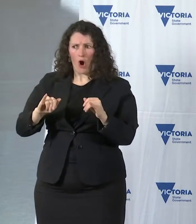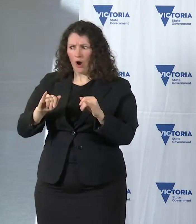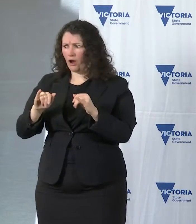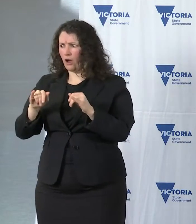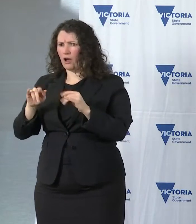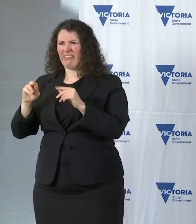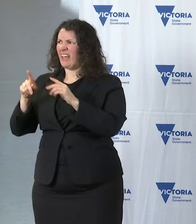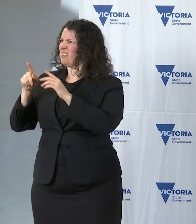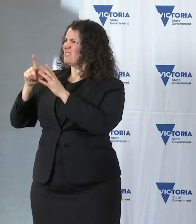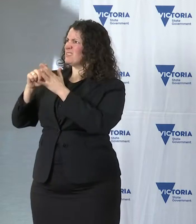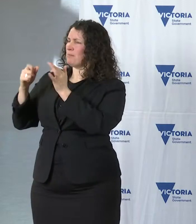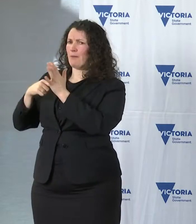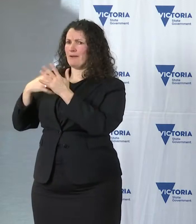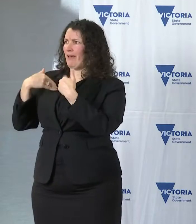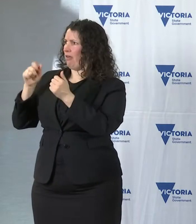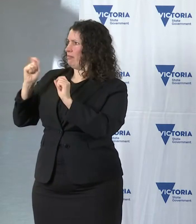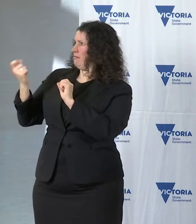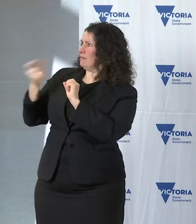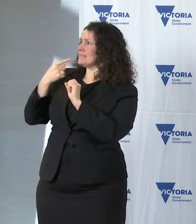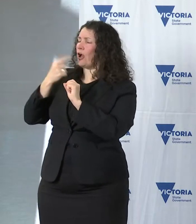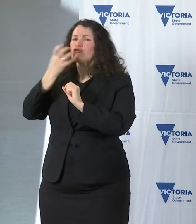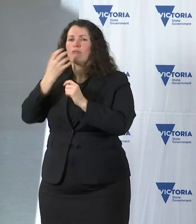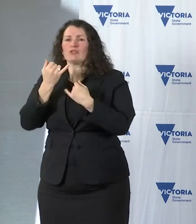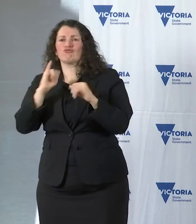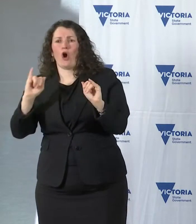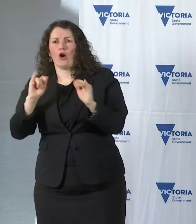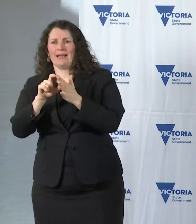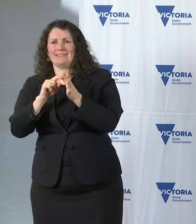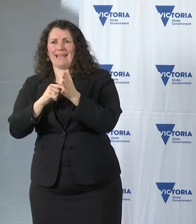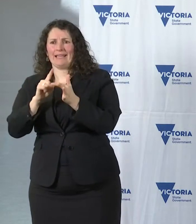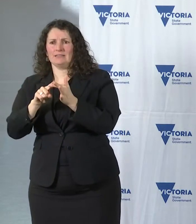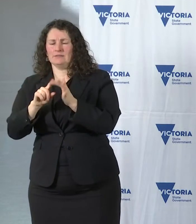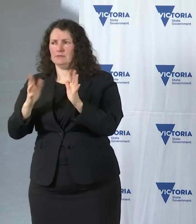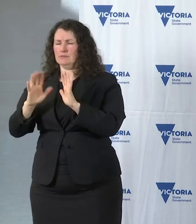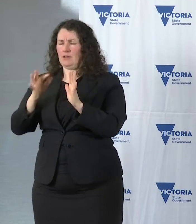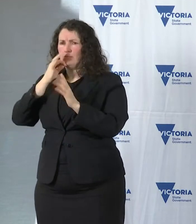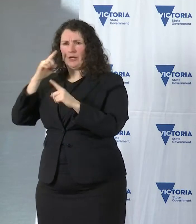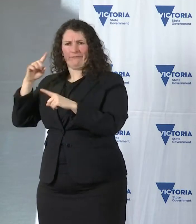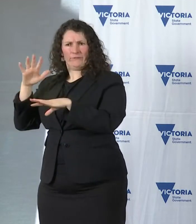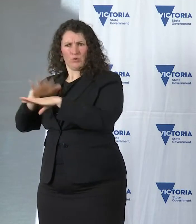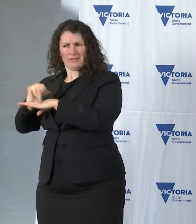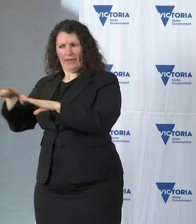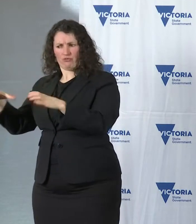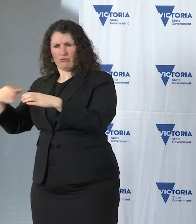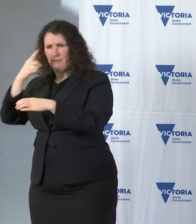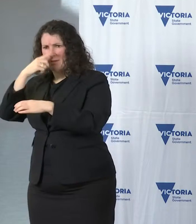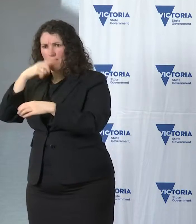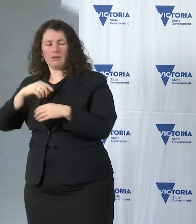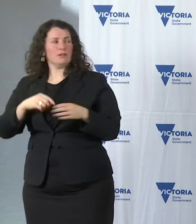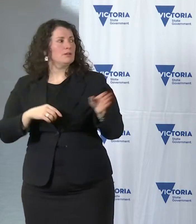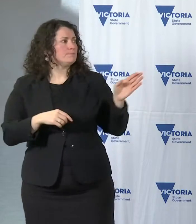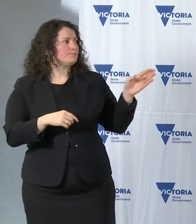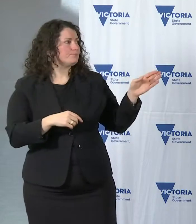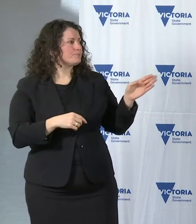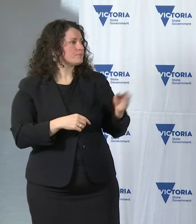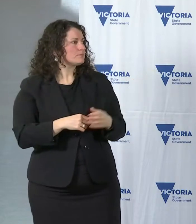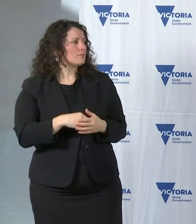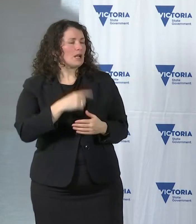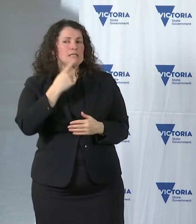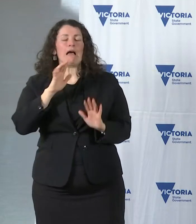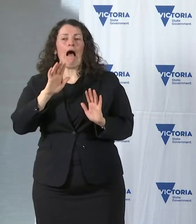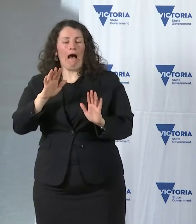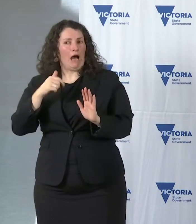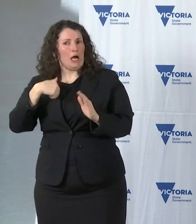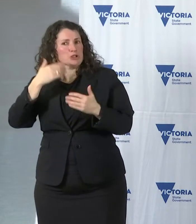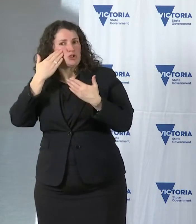who follows the Exposure Site website and acts on the advice there, as well as any direct contact from the department, we thank them